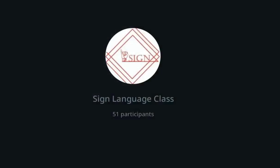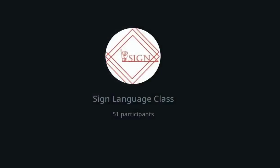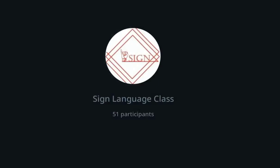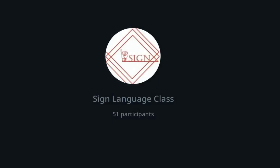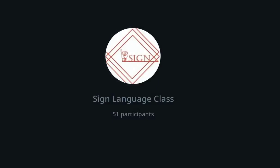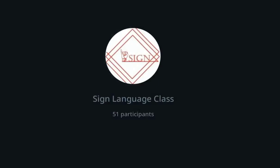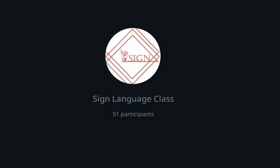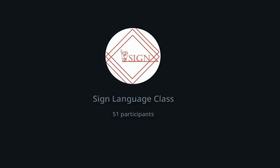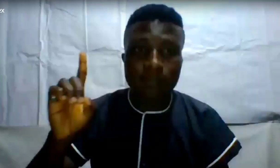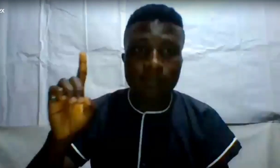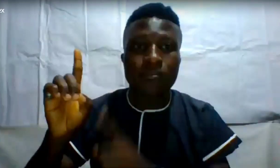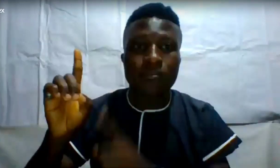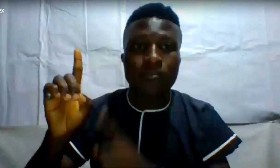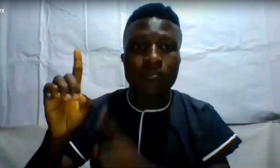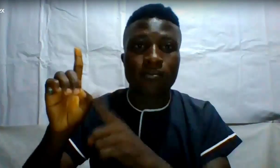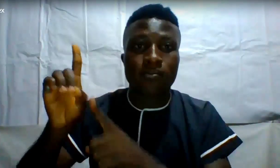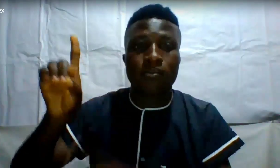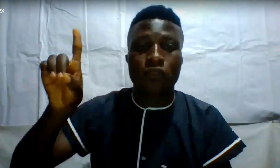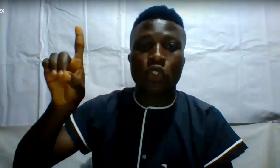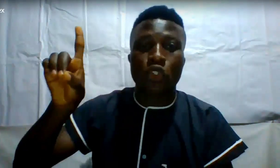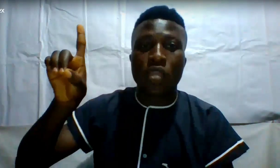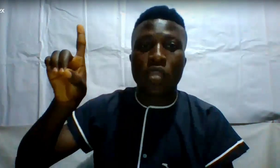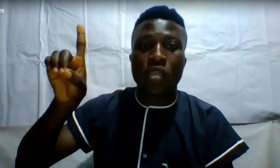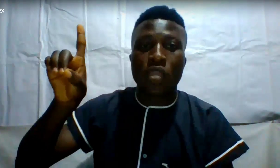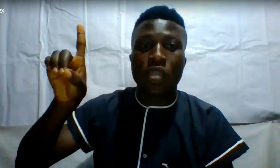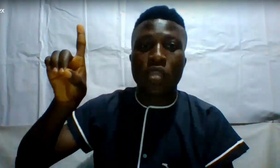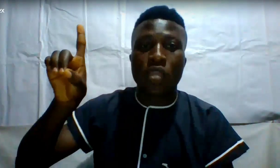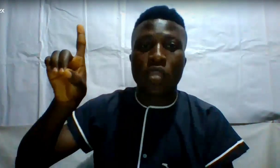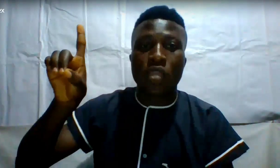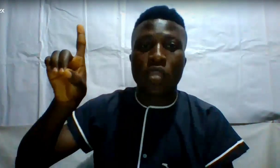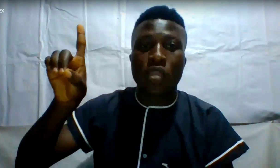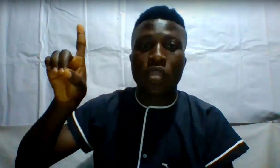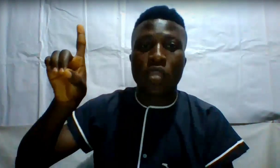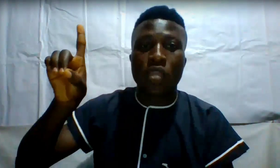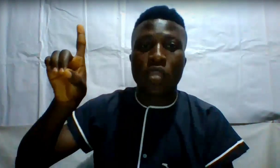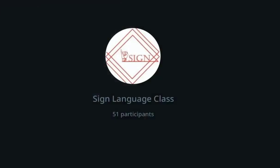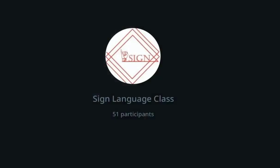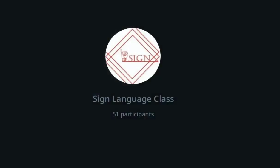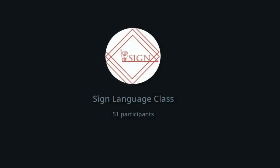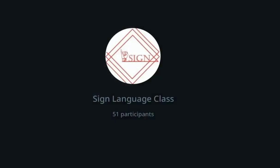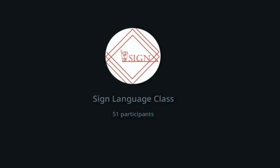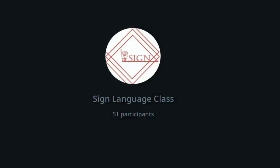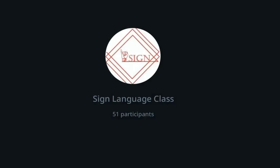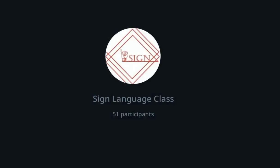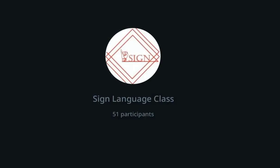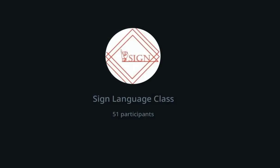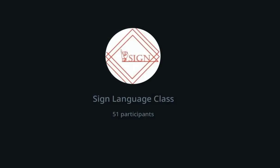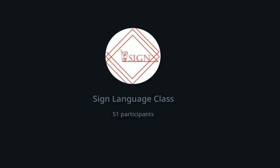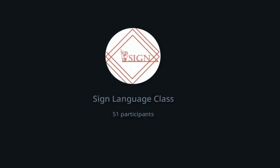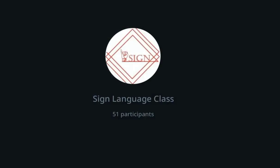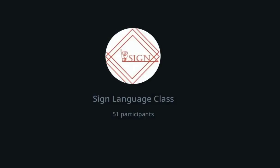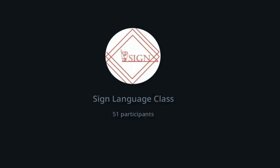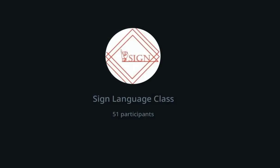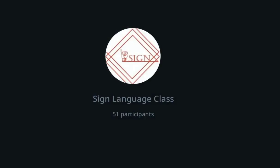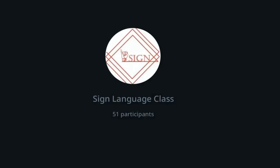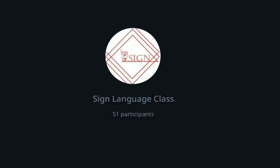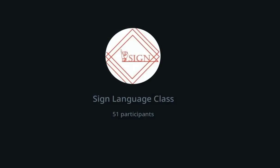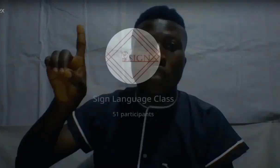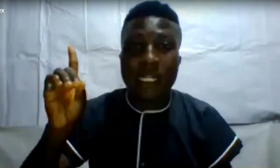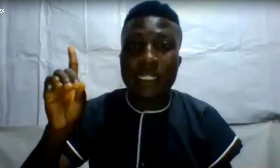right? So you have your D. D. A very simple way to understand